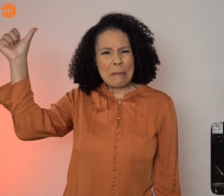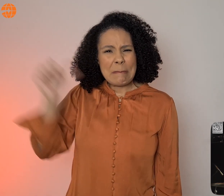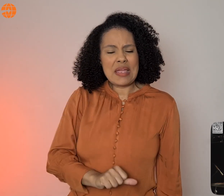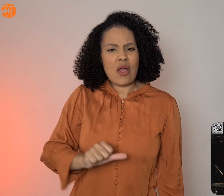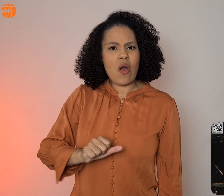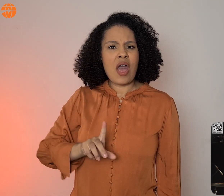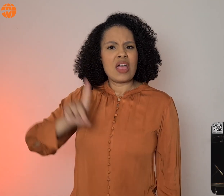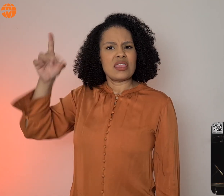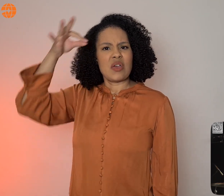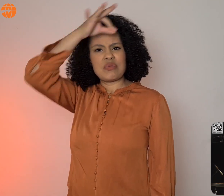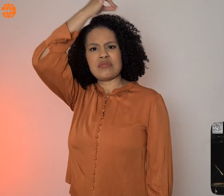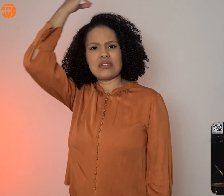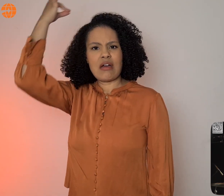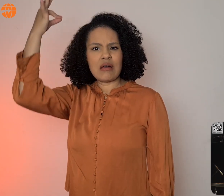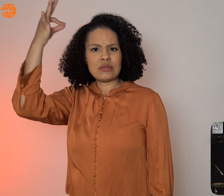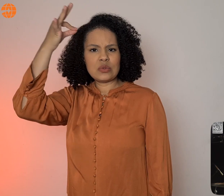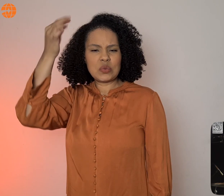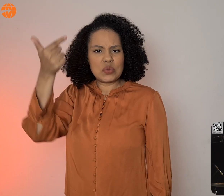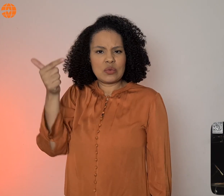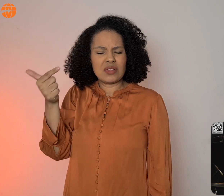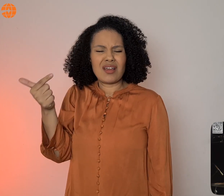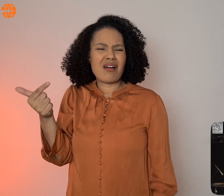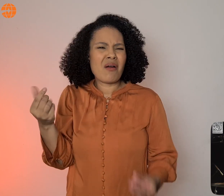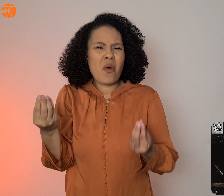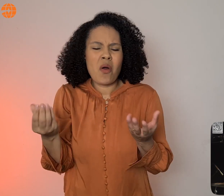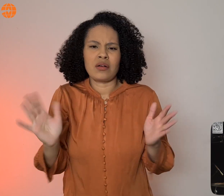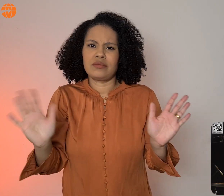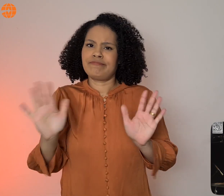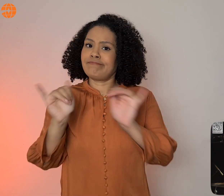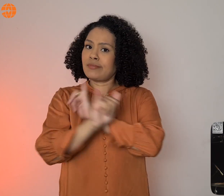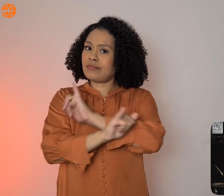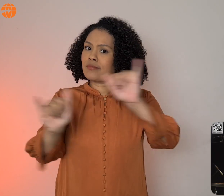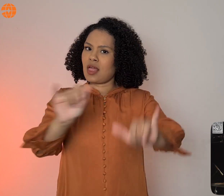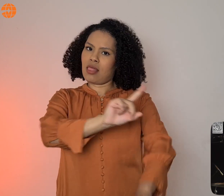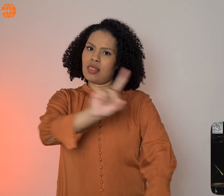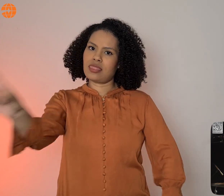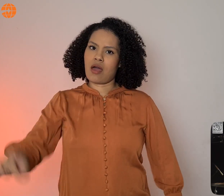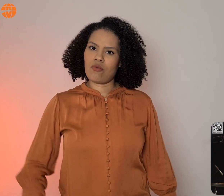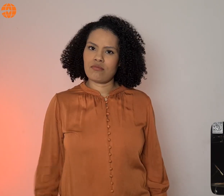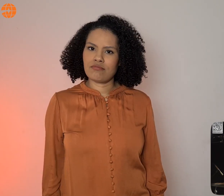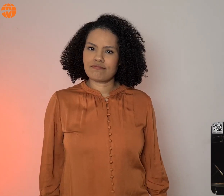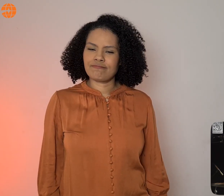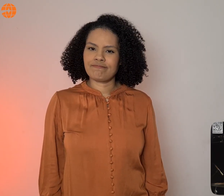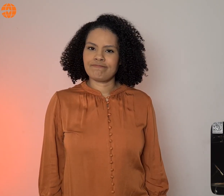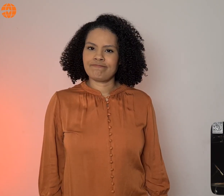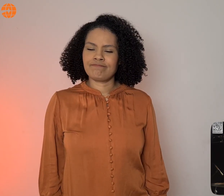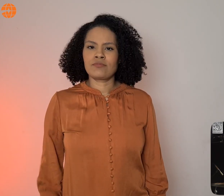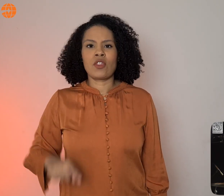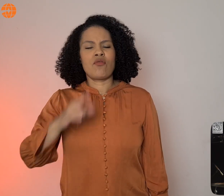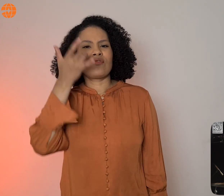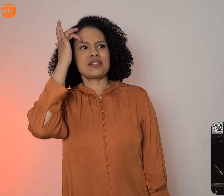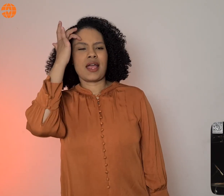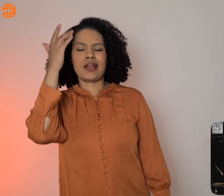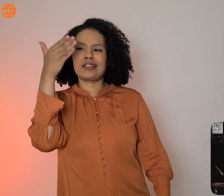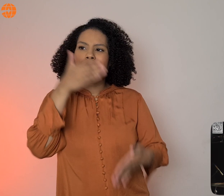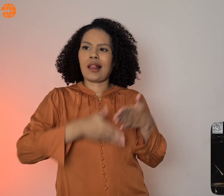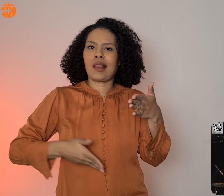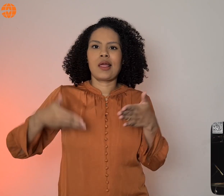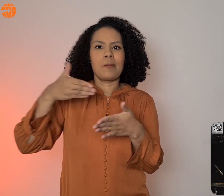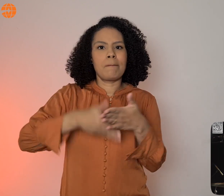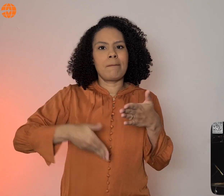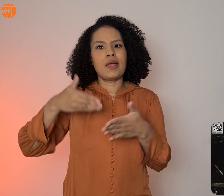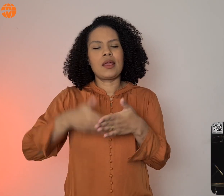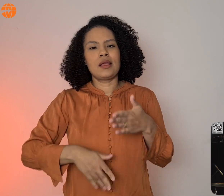Não. There is unlimited merit in His sacrifice. Existe um mérito ilimitado no seu sacrifício. Just look at